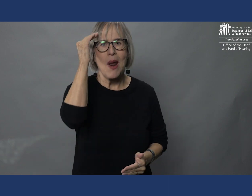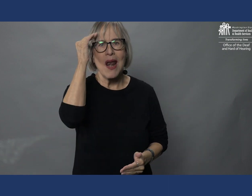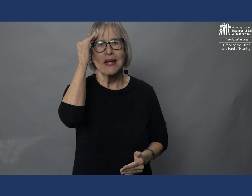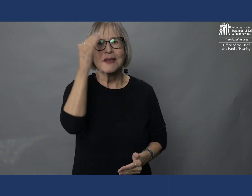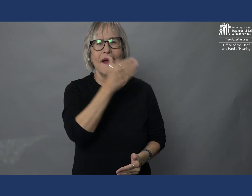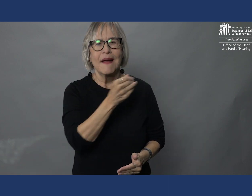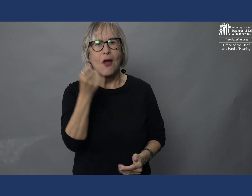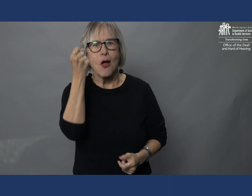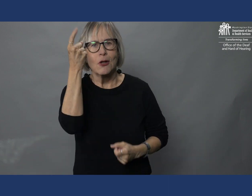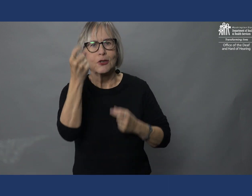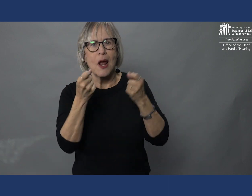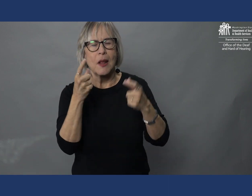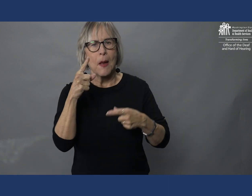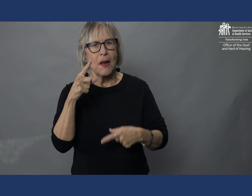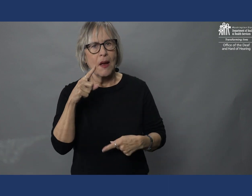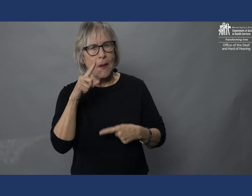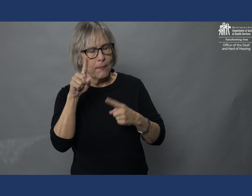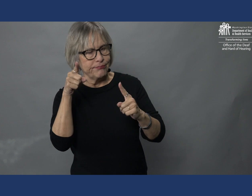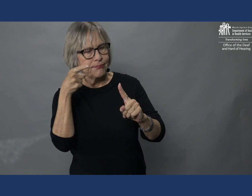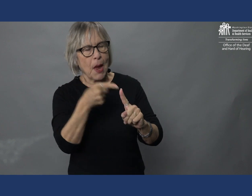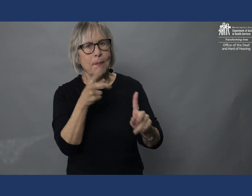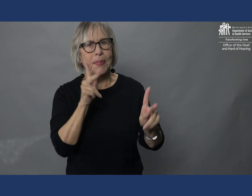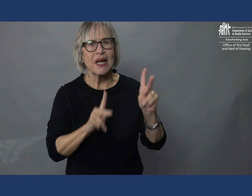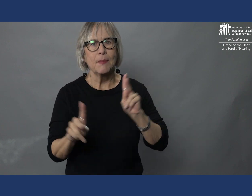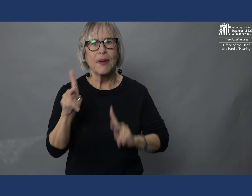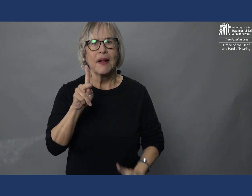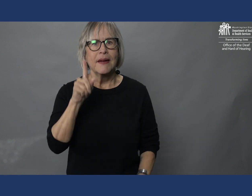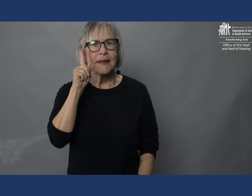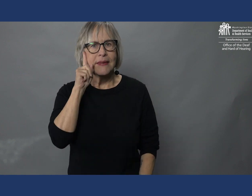Available services include outreach programs,